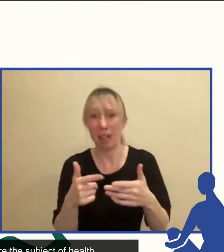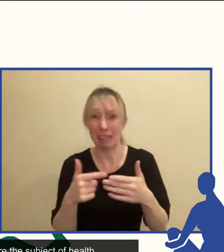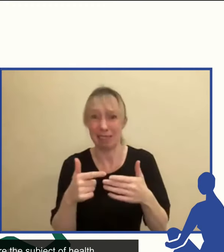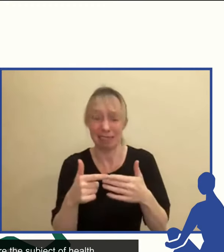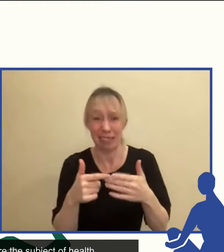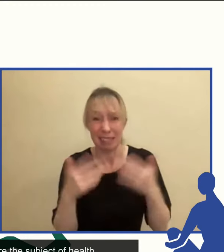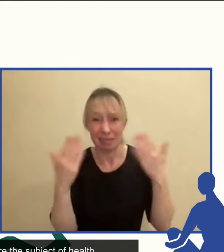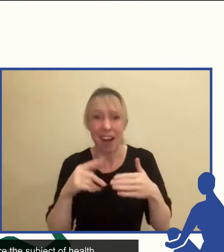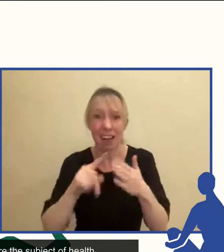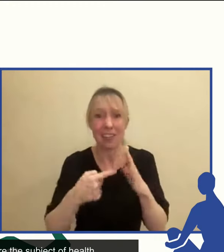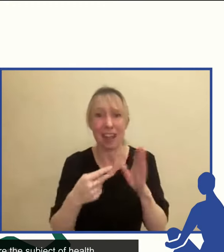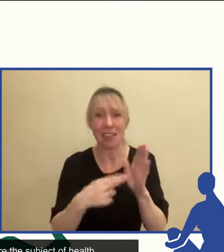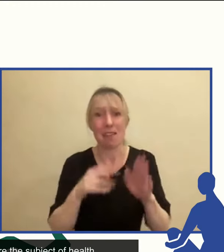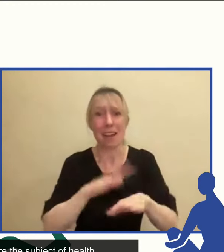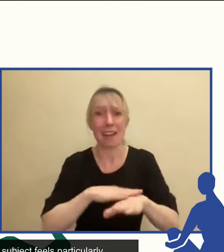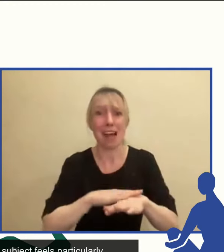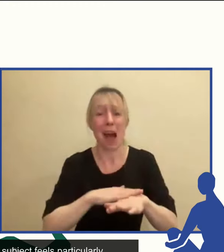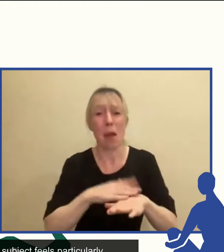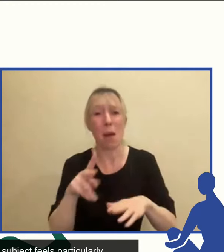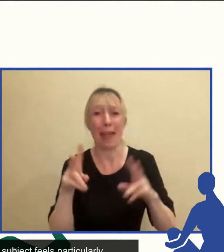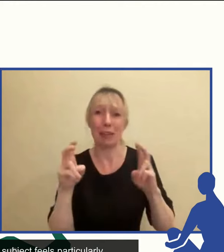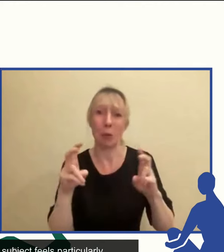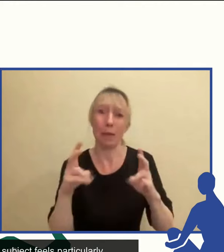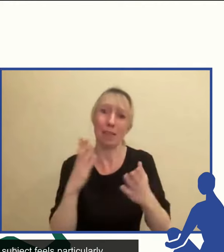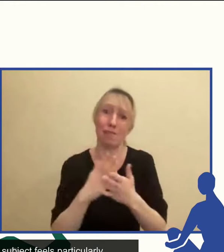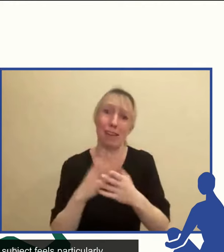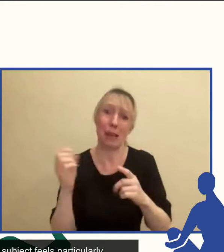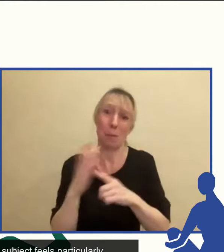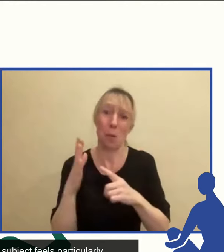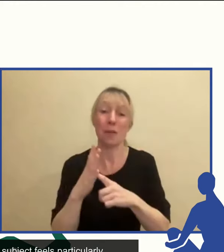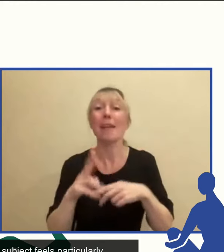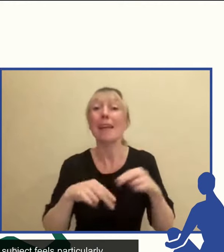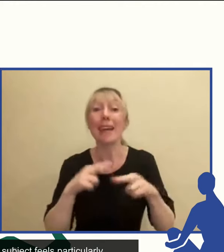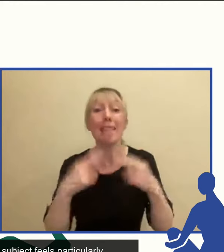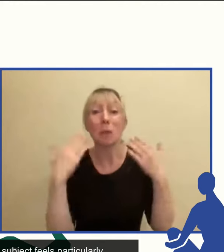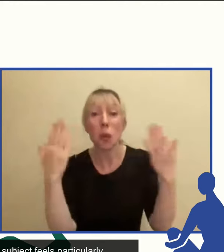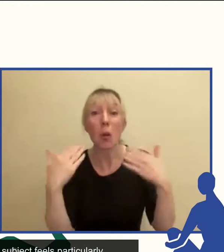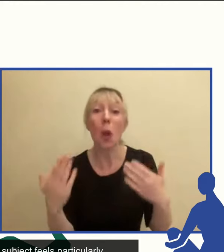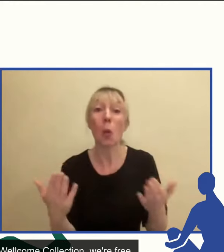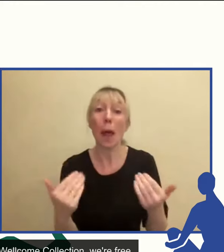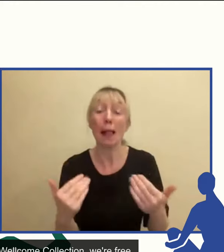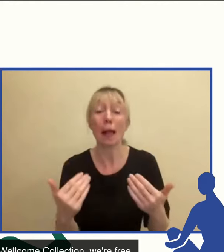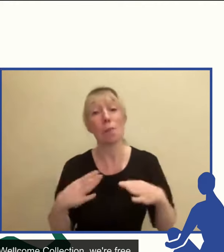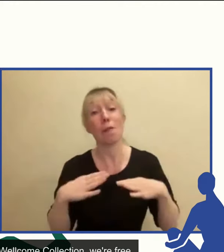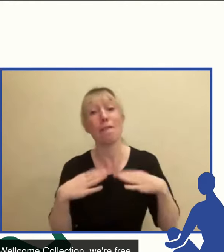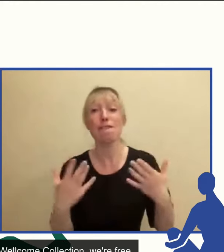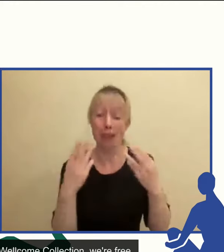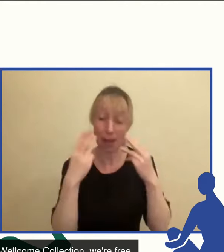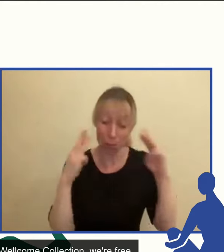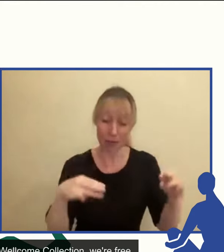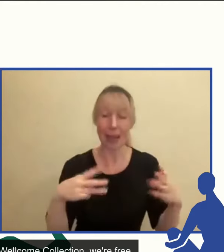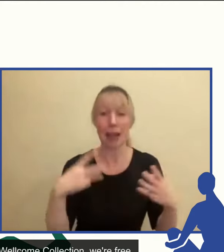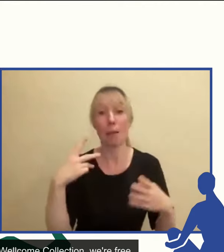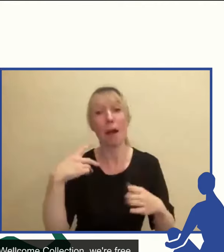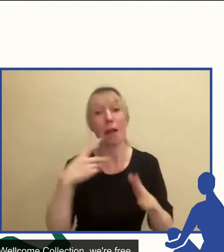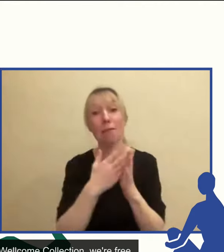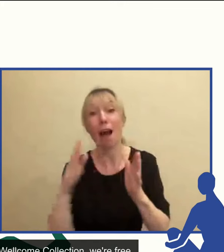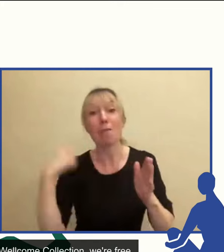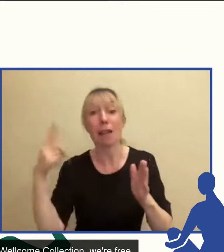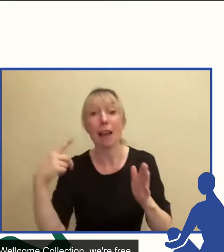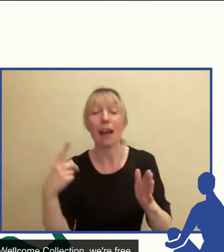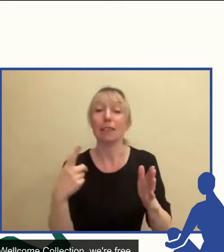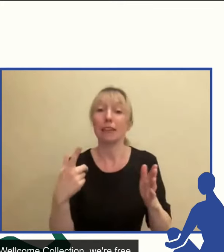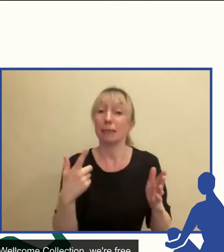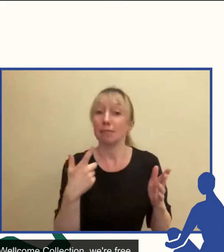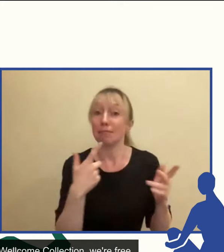needed. For those of you new to Welcome Collection, we're a free museum and library in London that explores health, making connections across science,